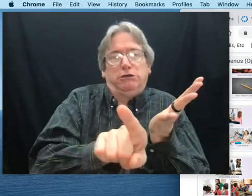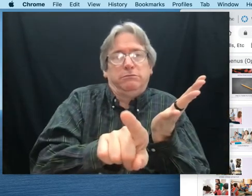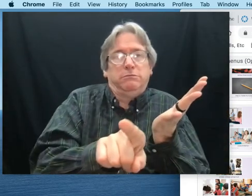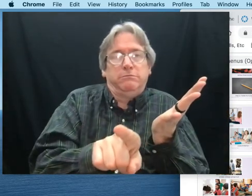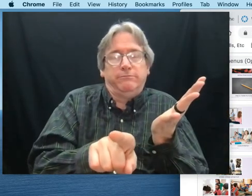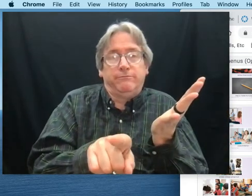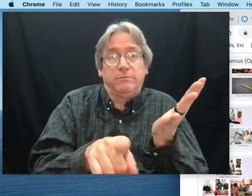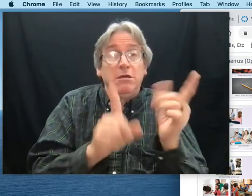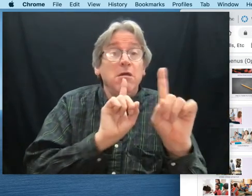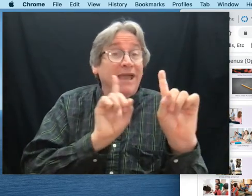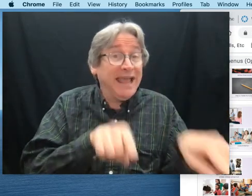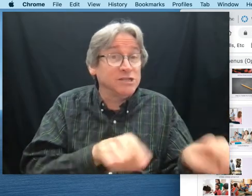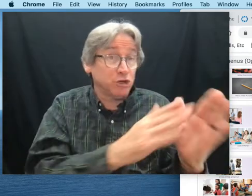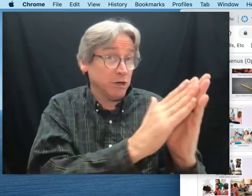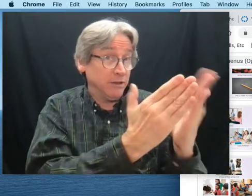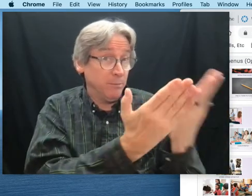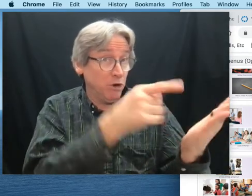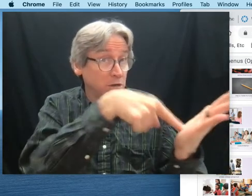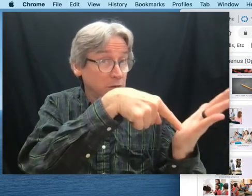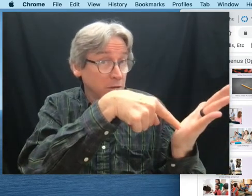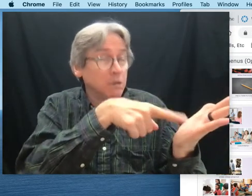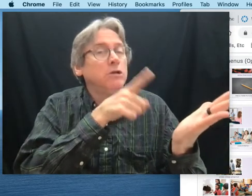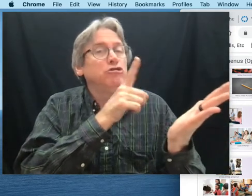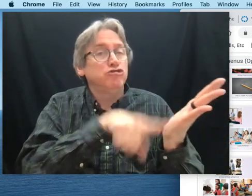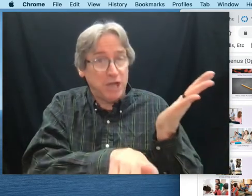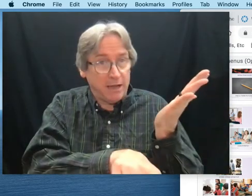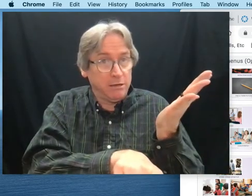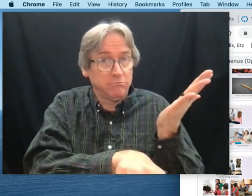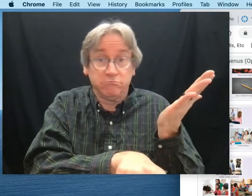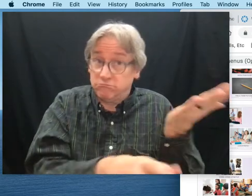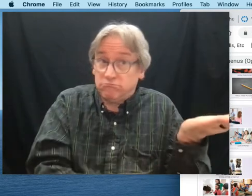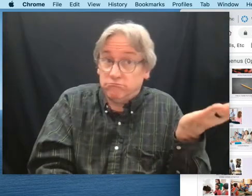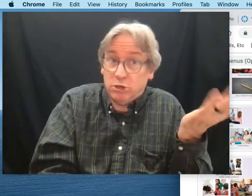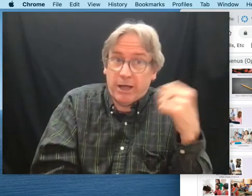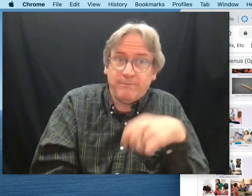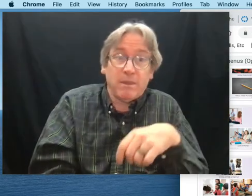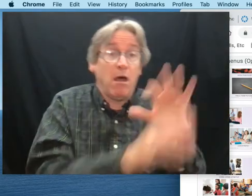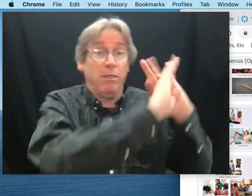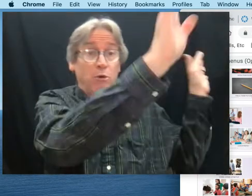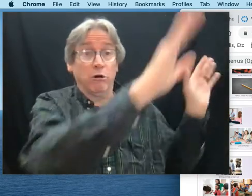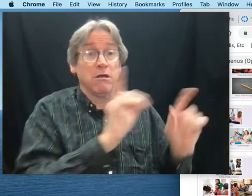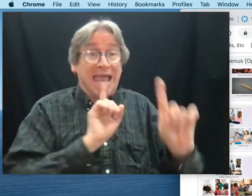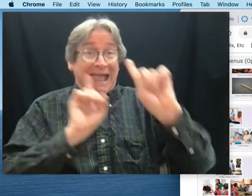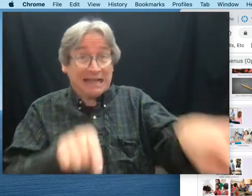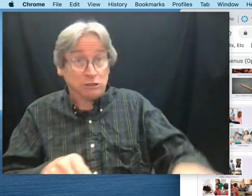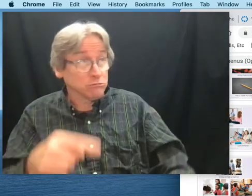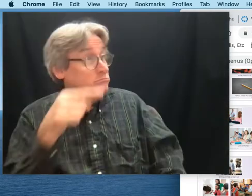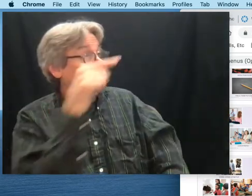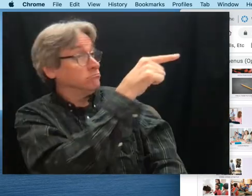check. Answer in the book. Check. Okay. On the board.